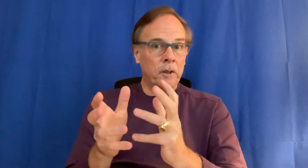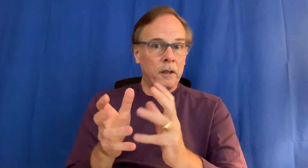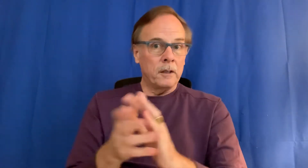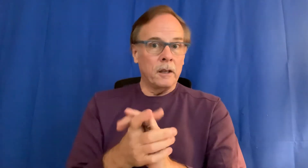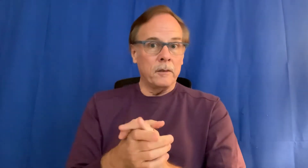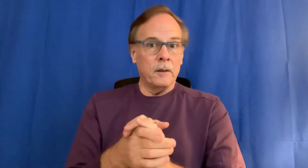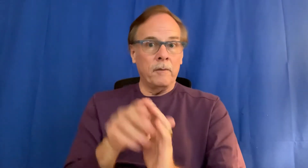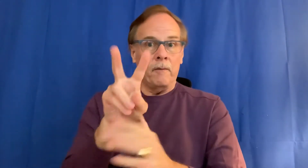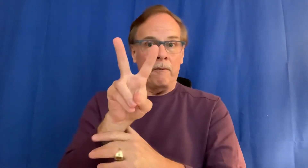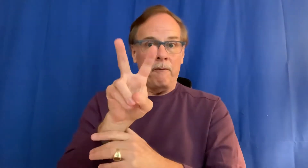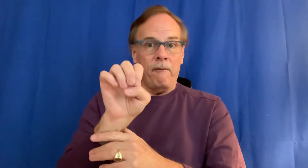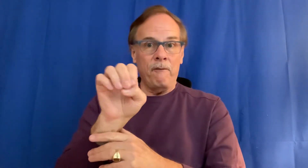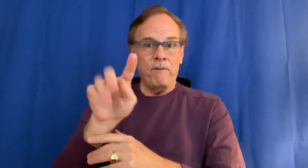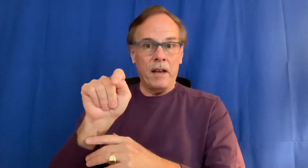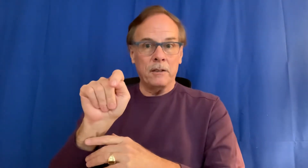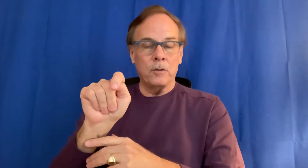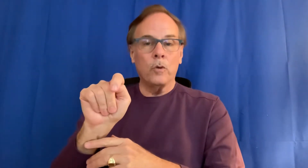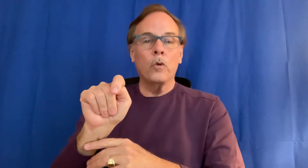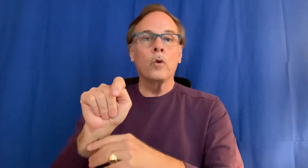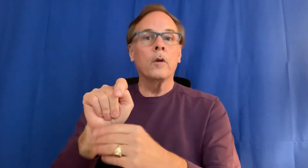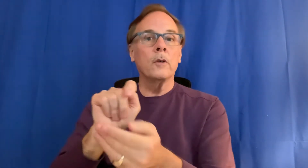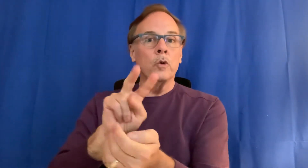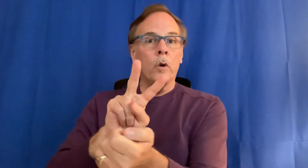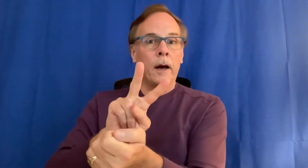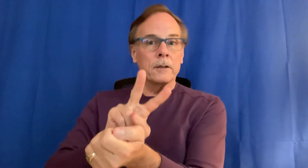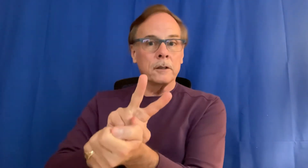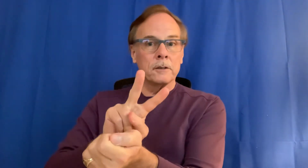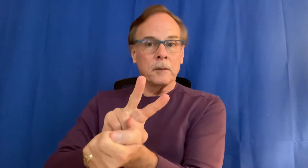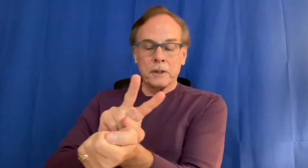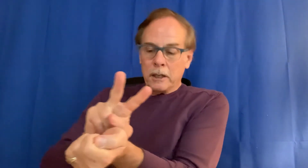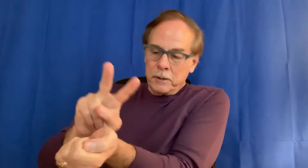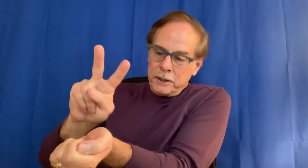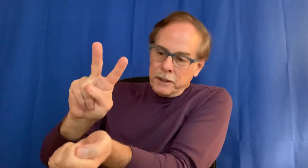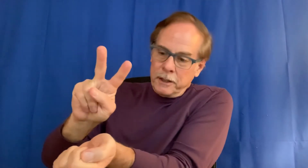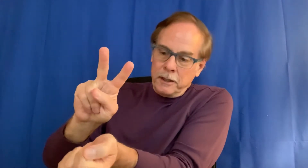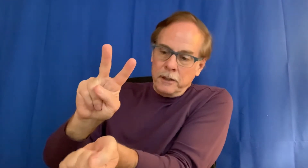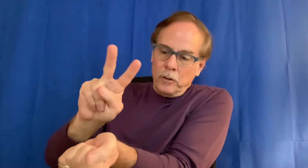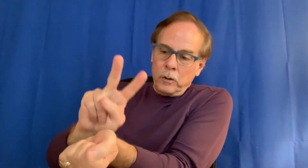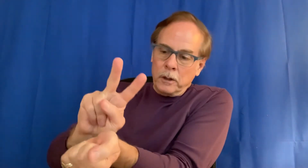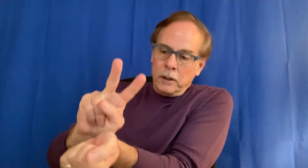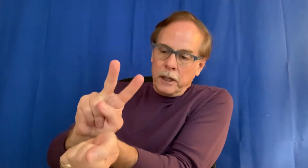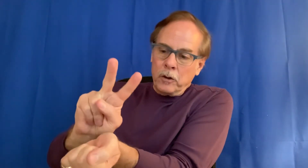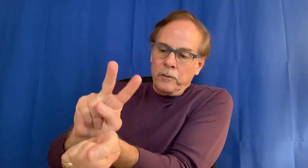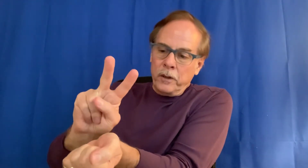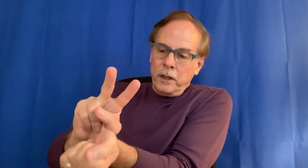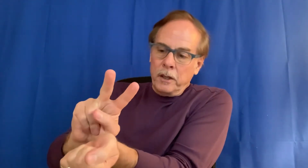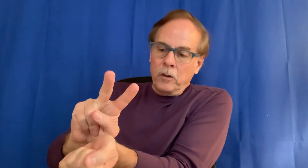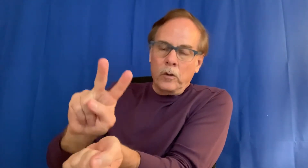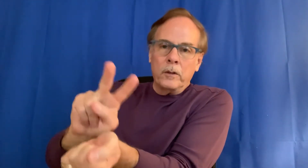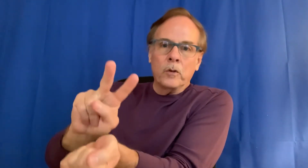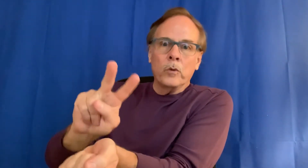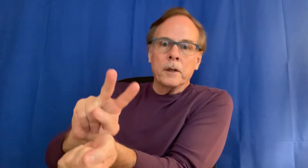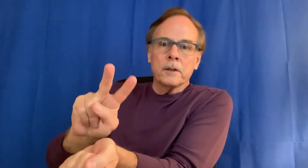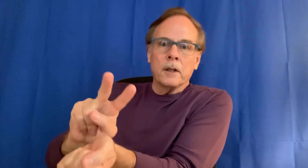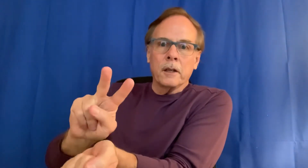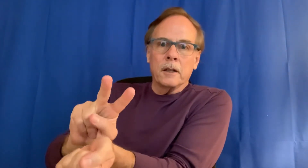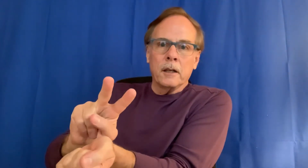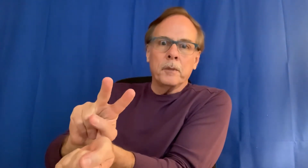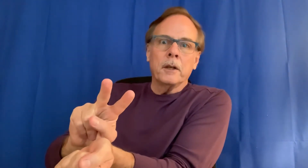abbreviate the vet, or you will actually sometimes see on a letter V on the wrist like that. Be careful